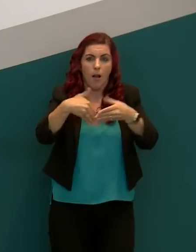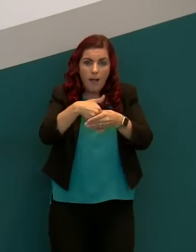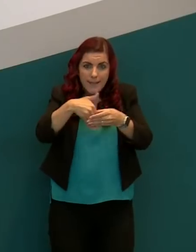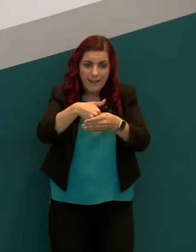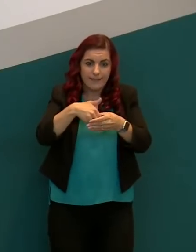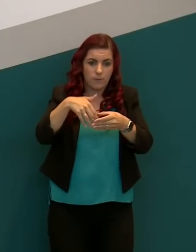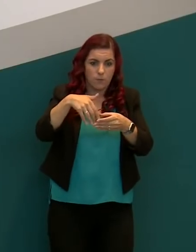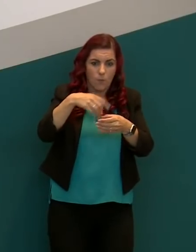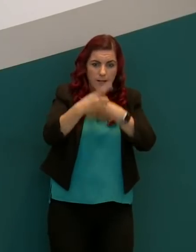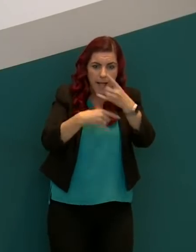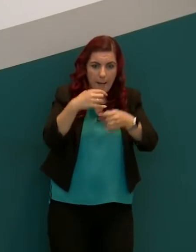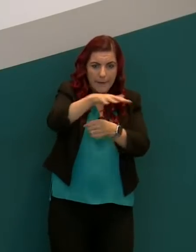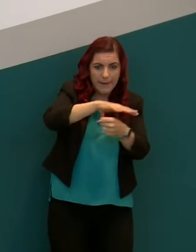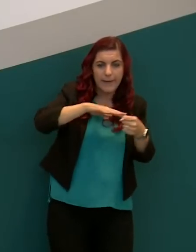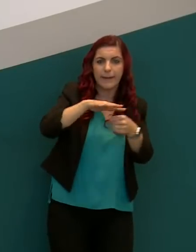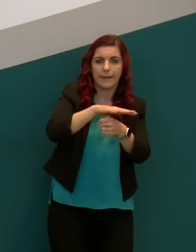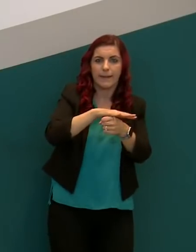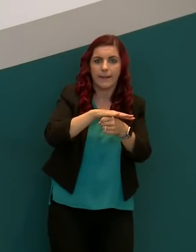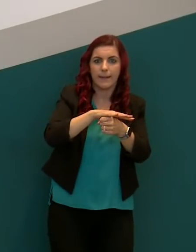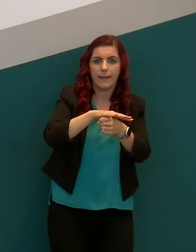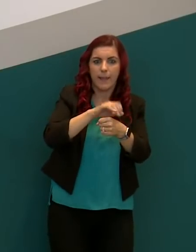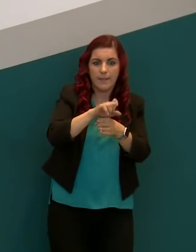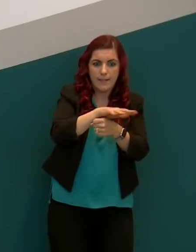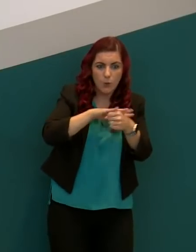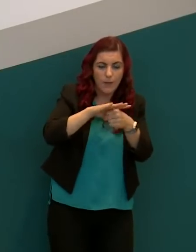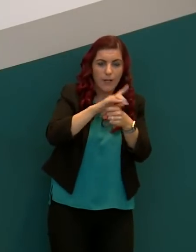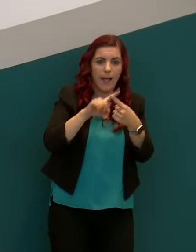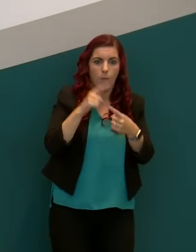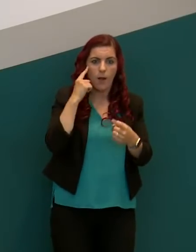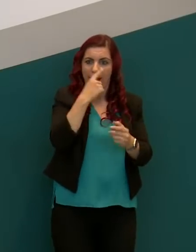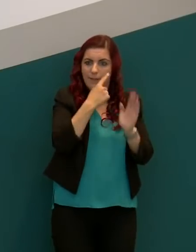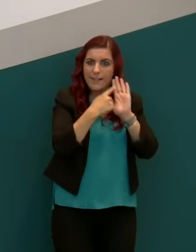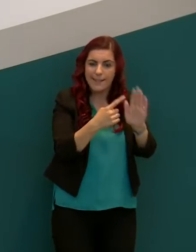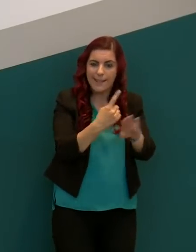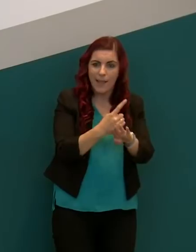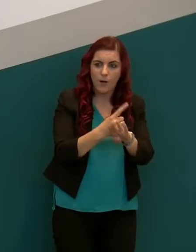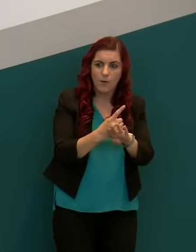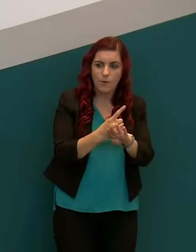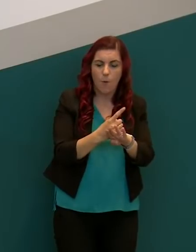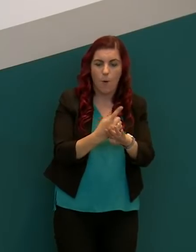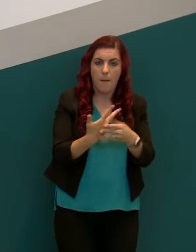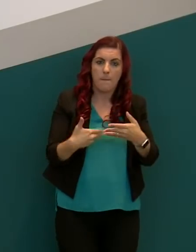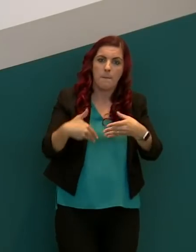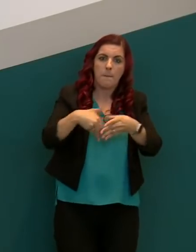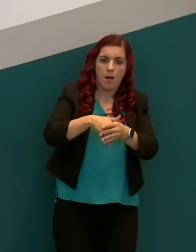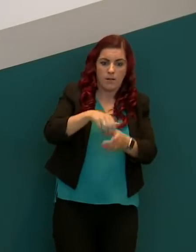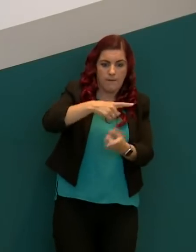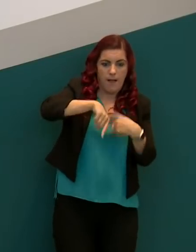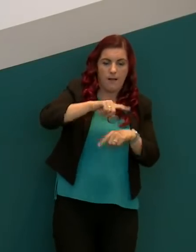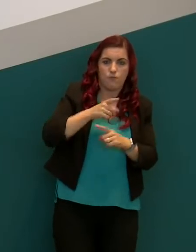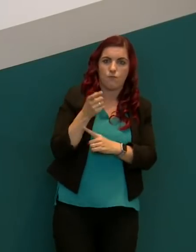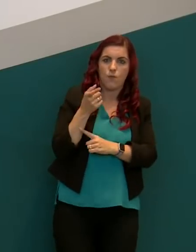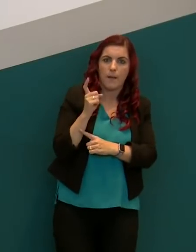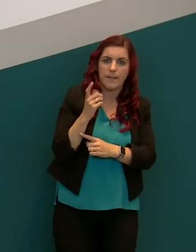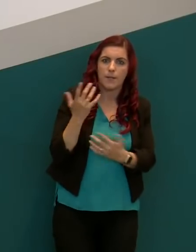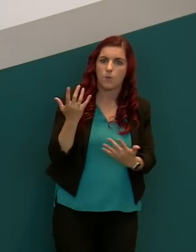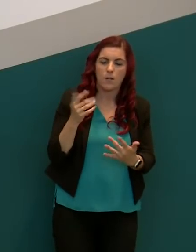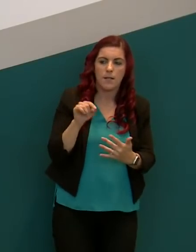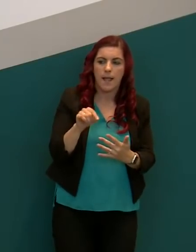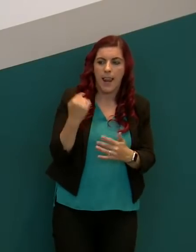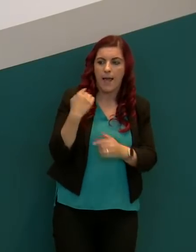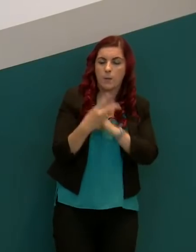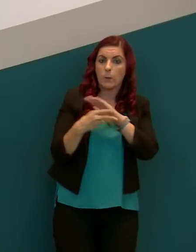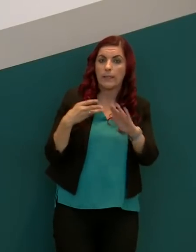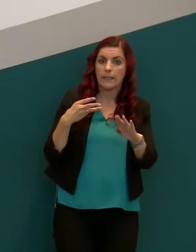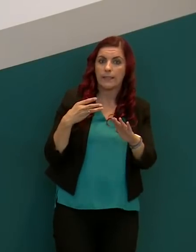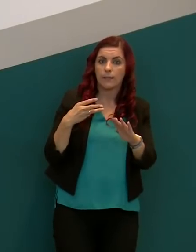which those factors and that evidence is coming together. So a key part of our recommendation last week